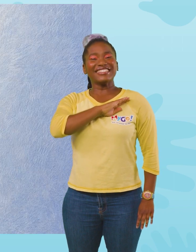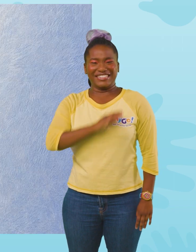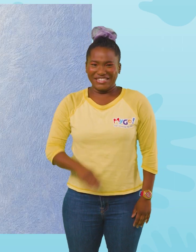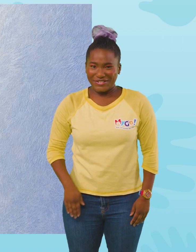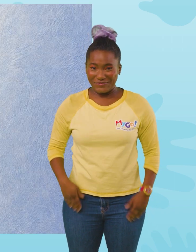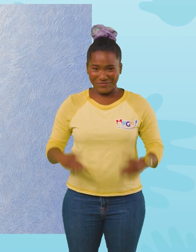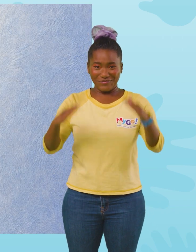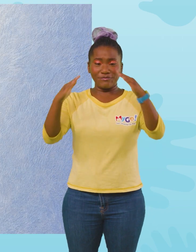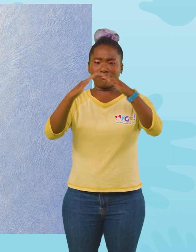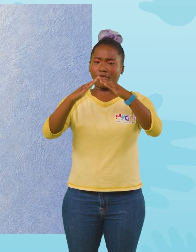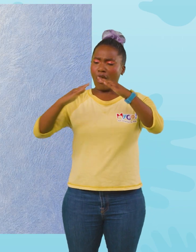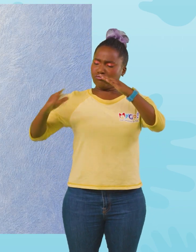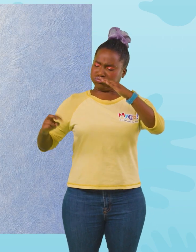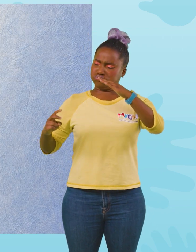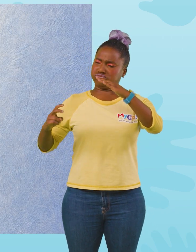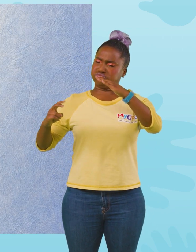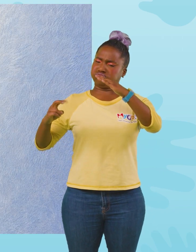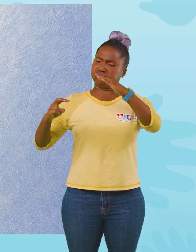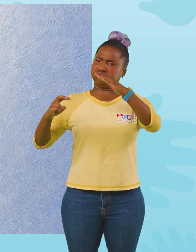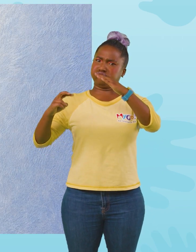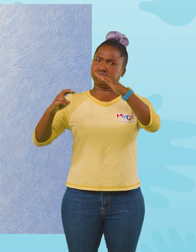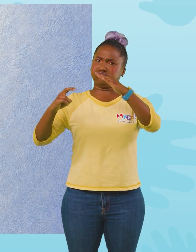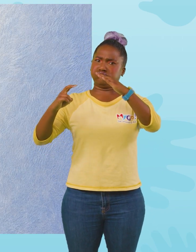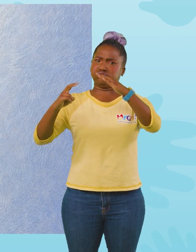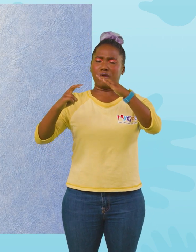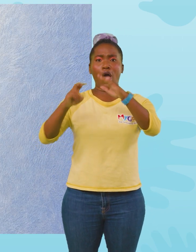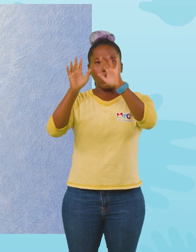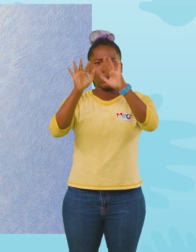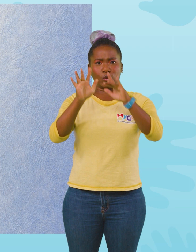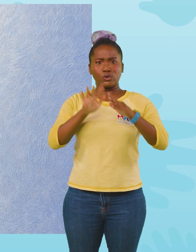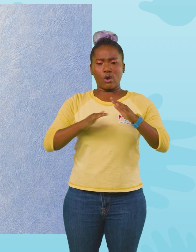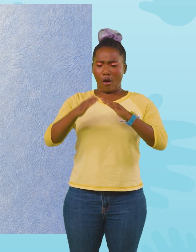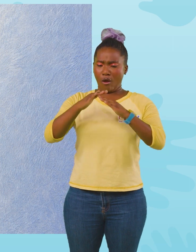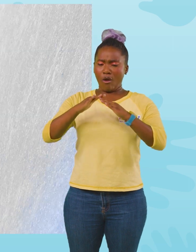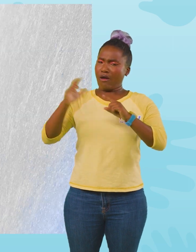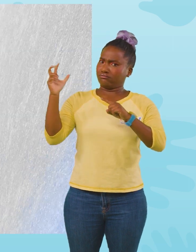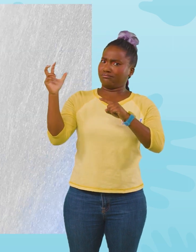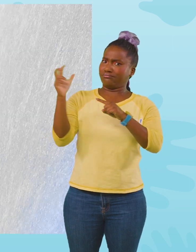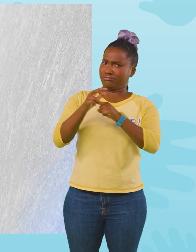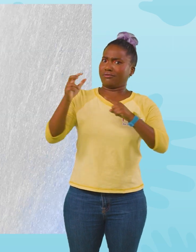I was just headed to the top. That's where the best snow is.